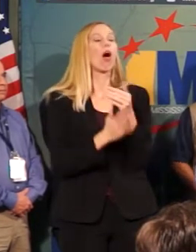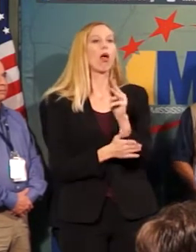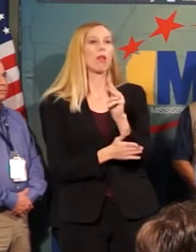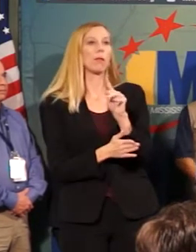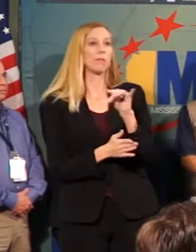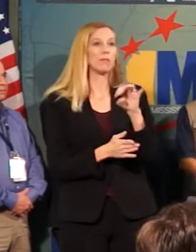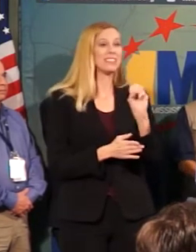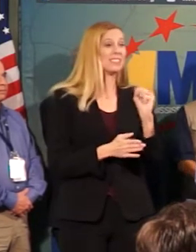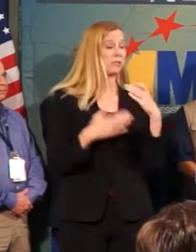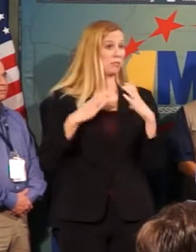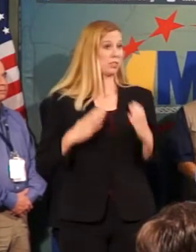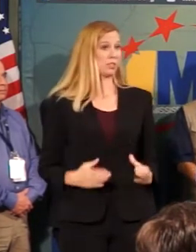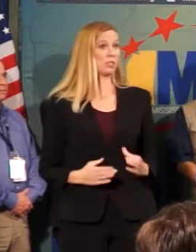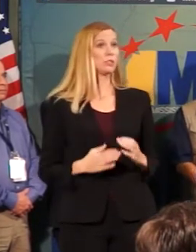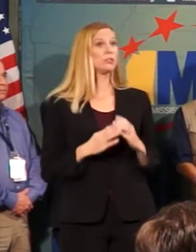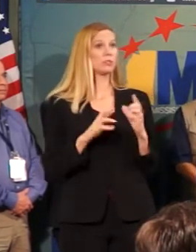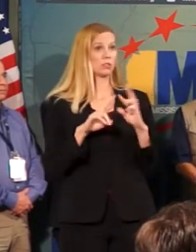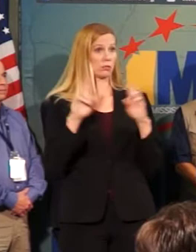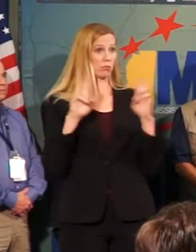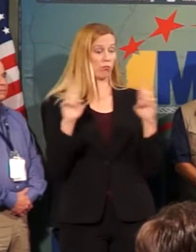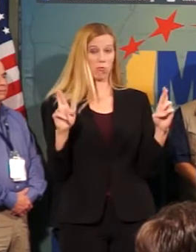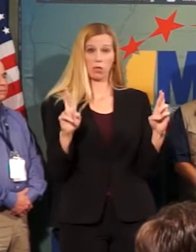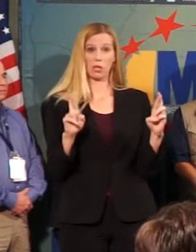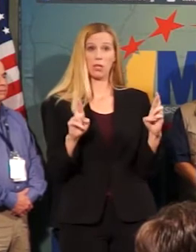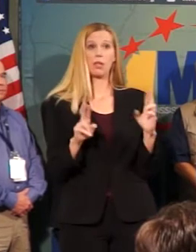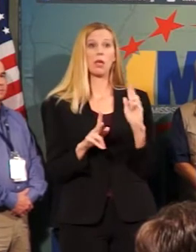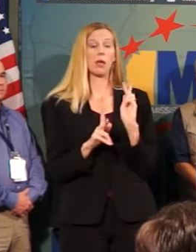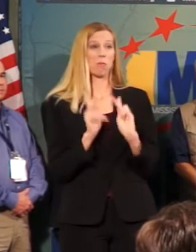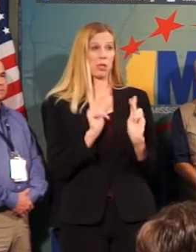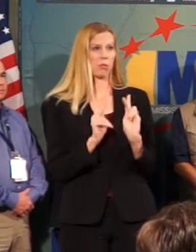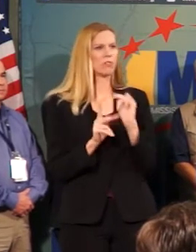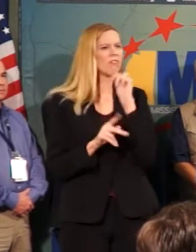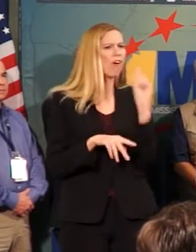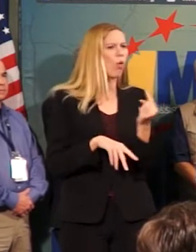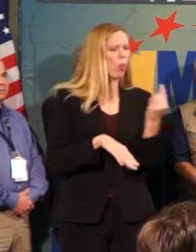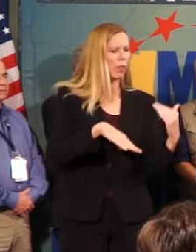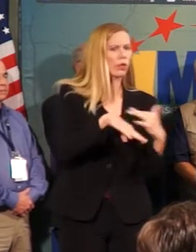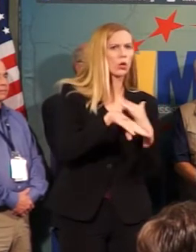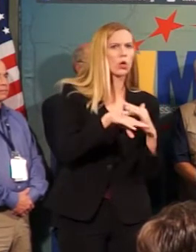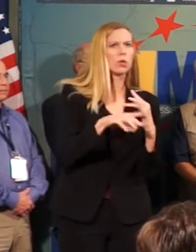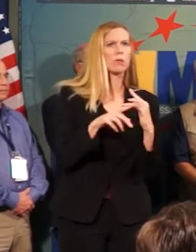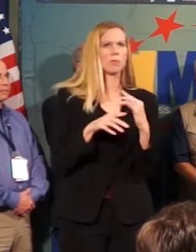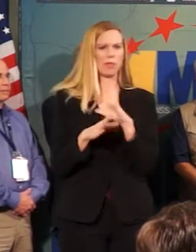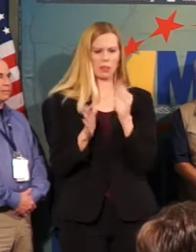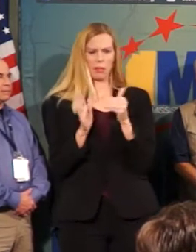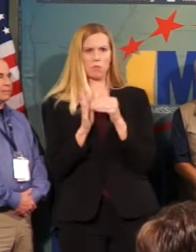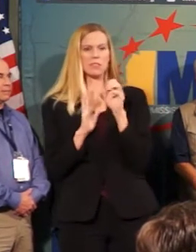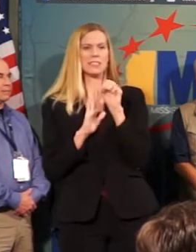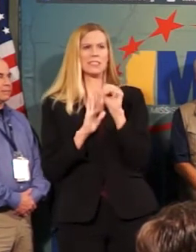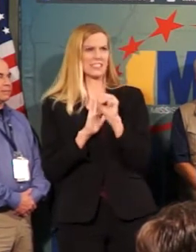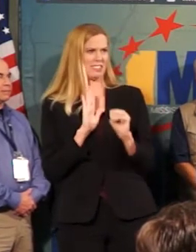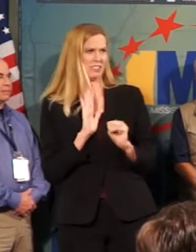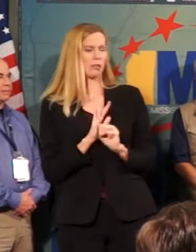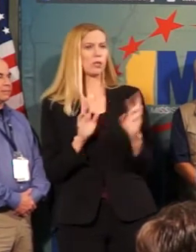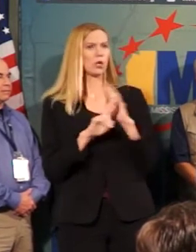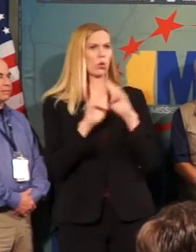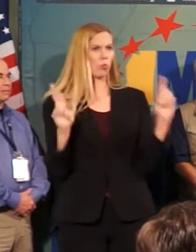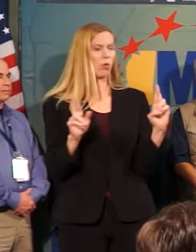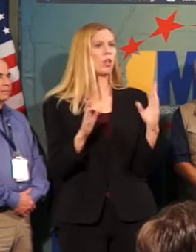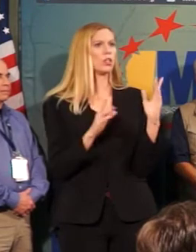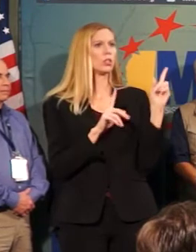preparing, not just on the coast, but we also ask people inland to begin their preparations for a possible storm, to accommodate